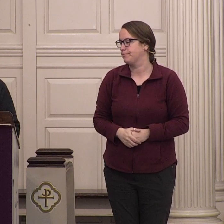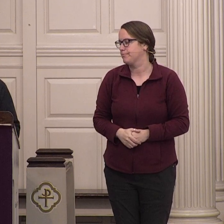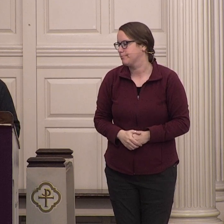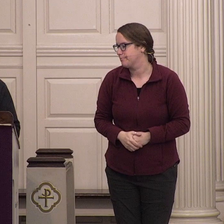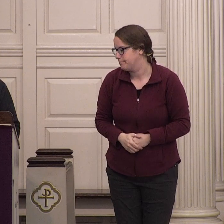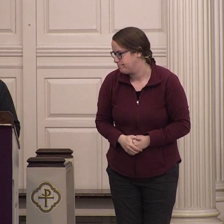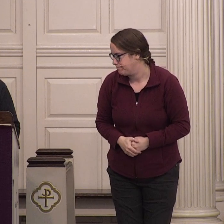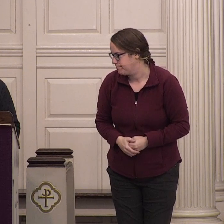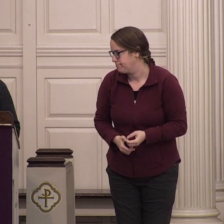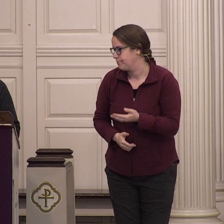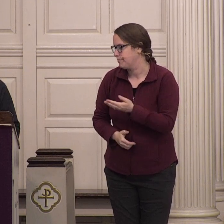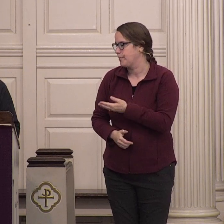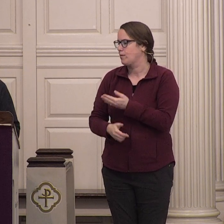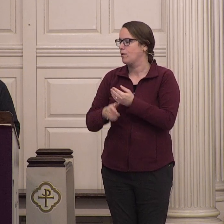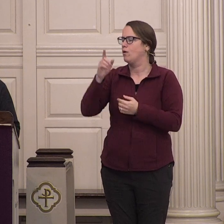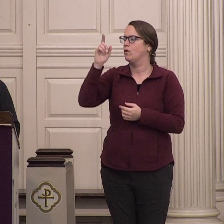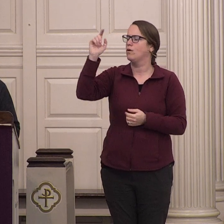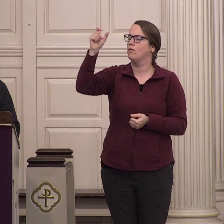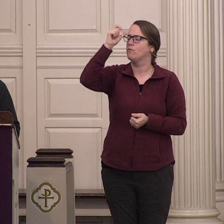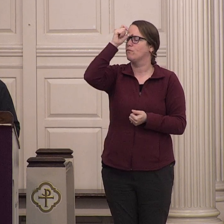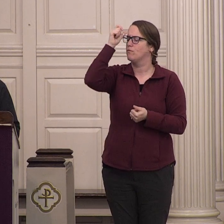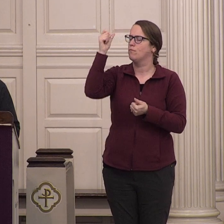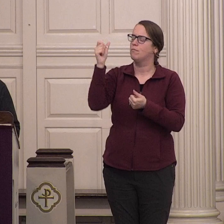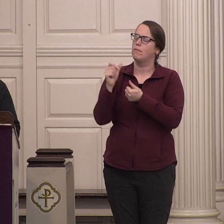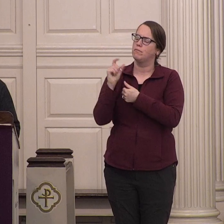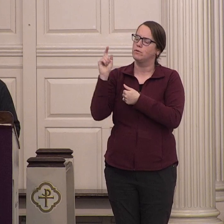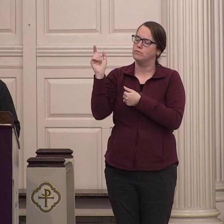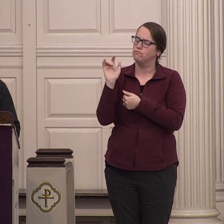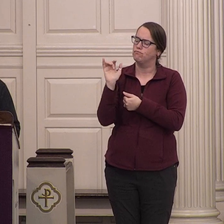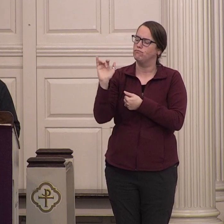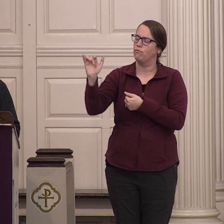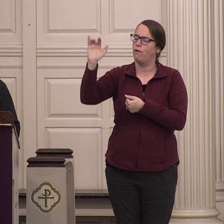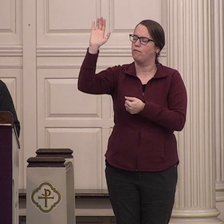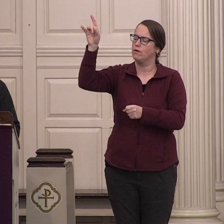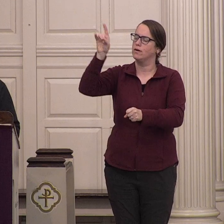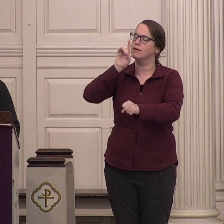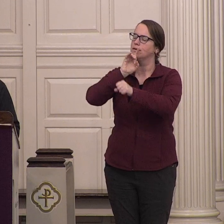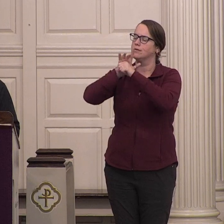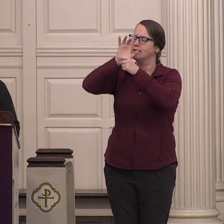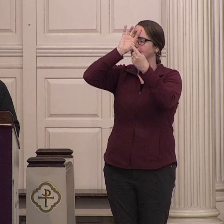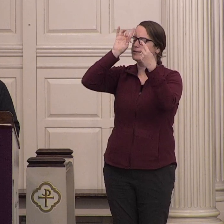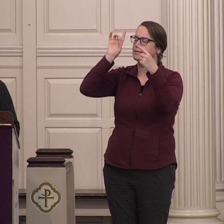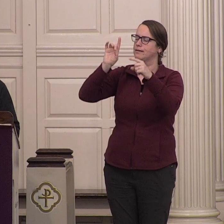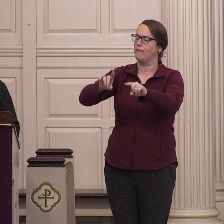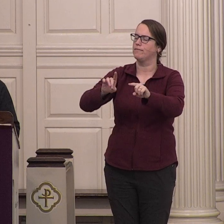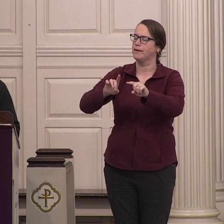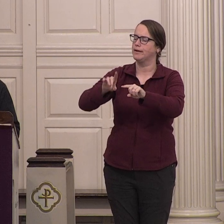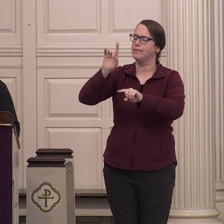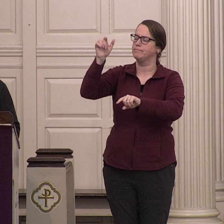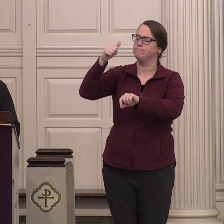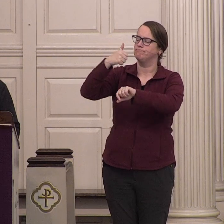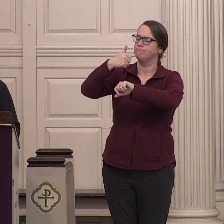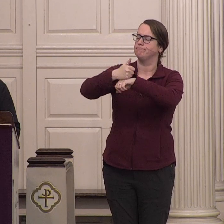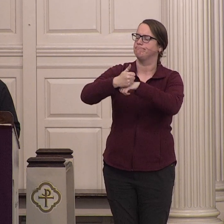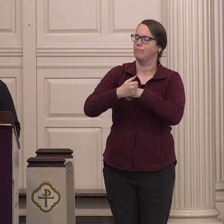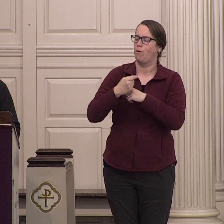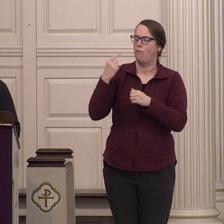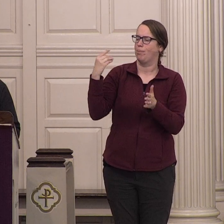He remembers forever his covenant, which he made binding for 1,000